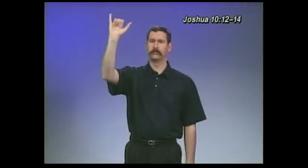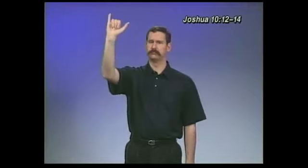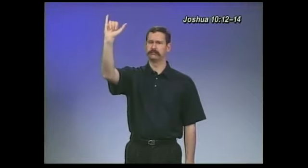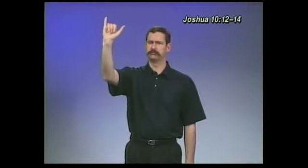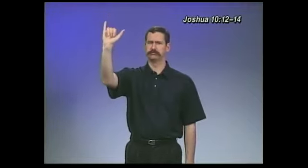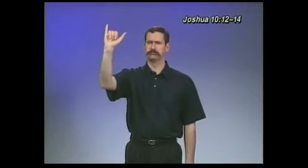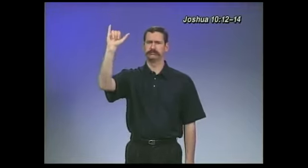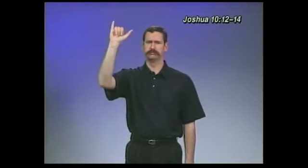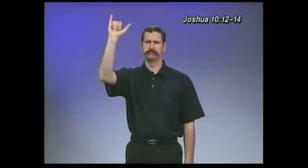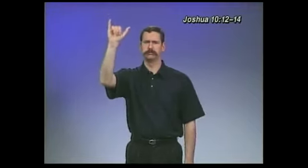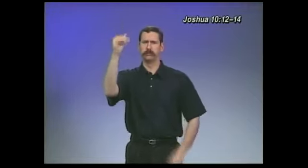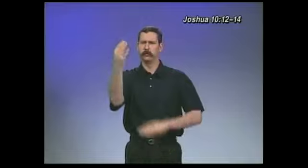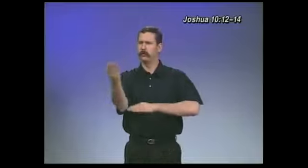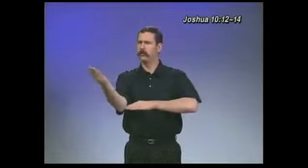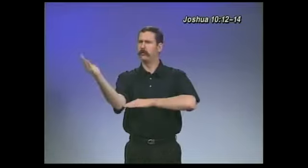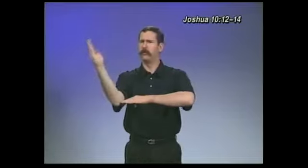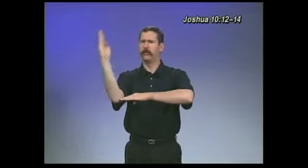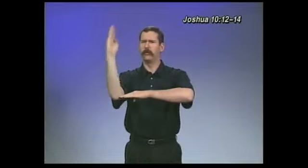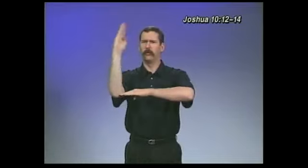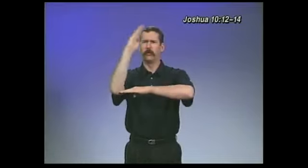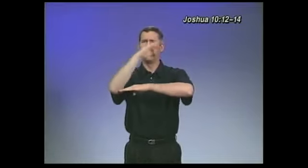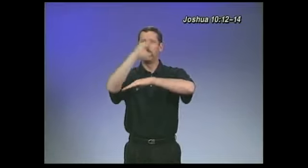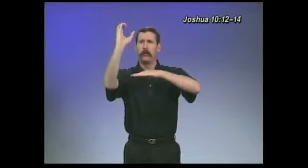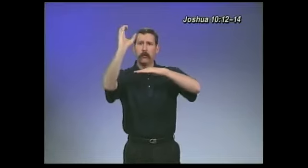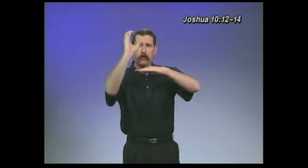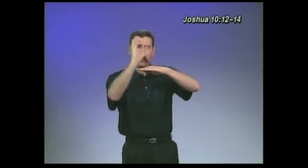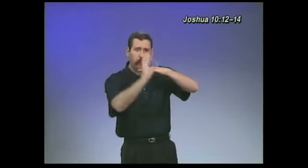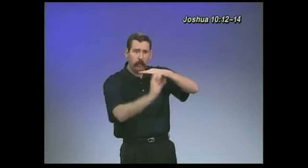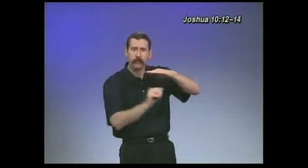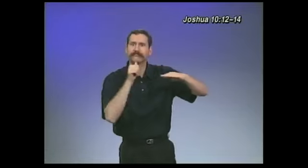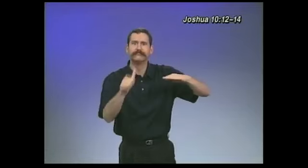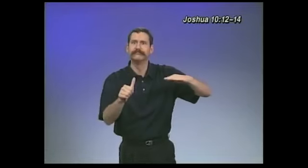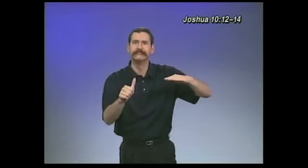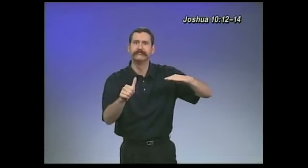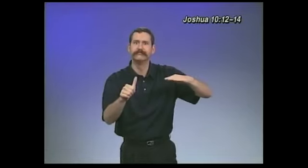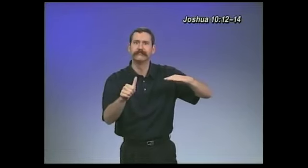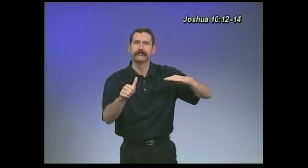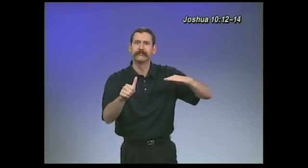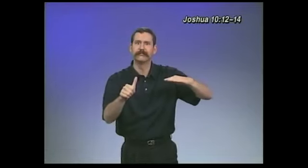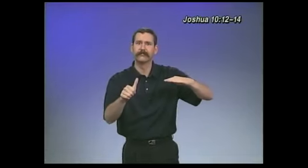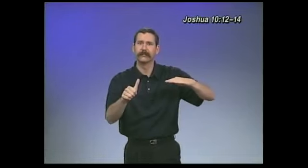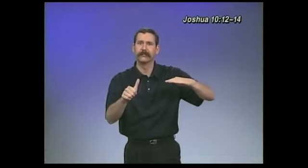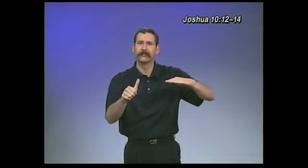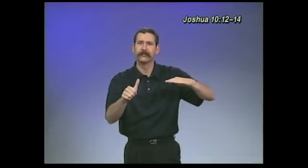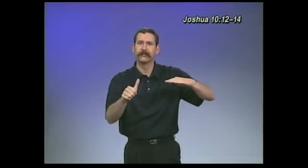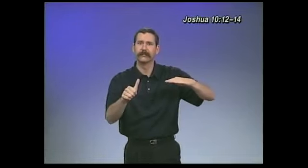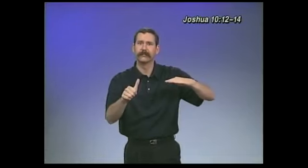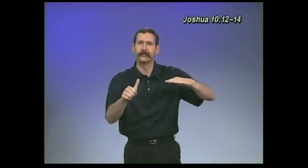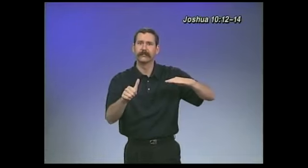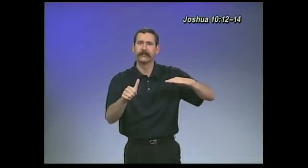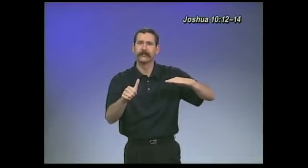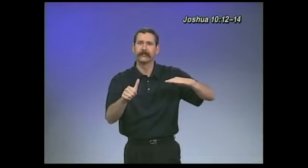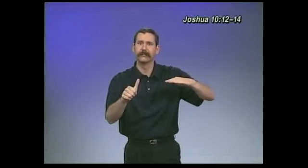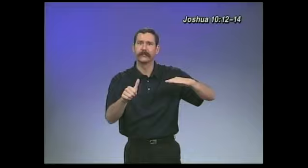And then the sun stayed all day in the sky without moving or